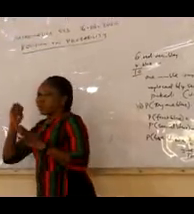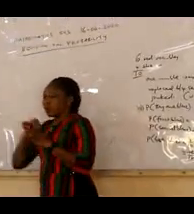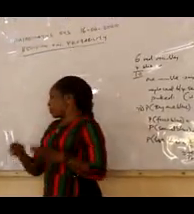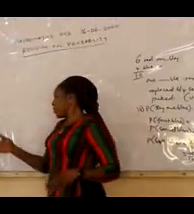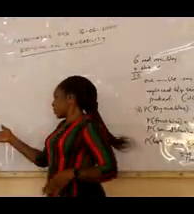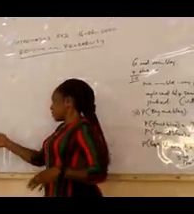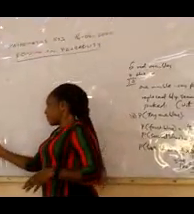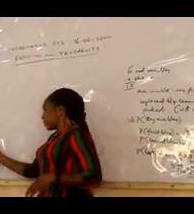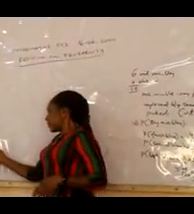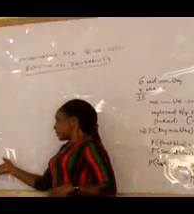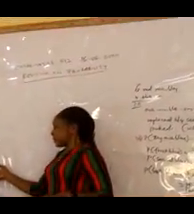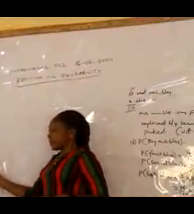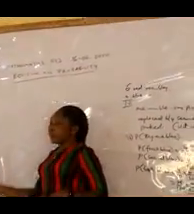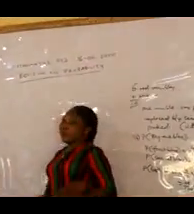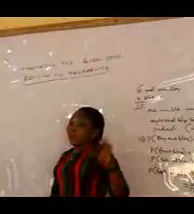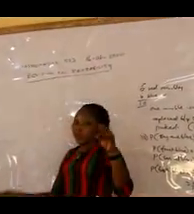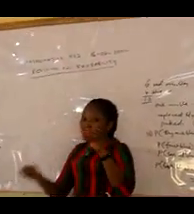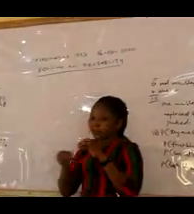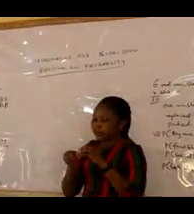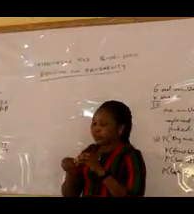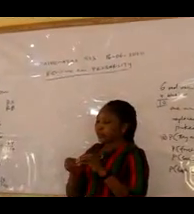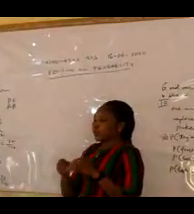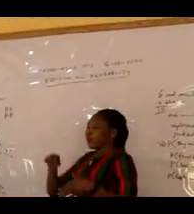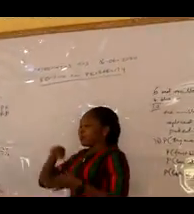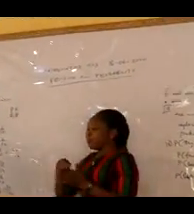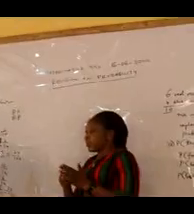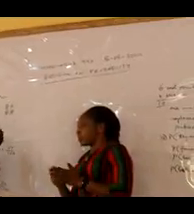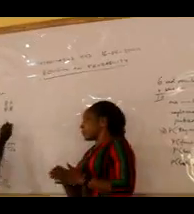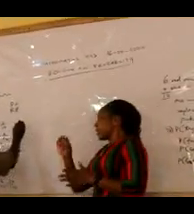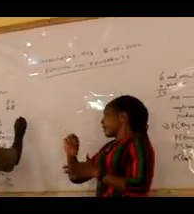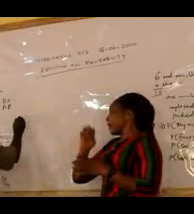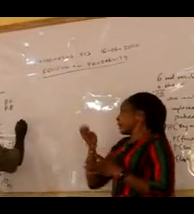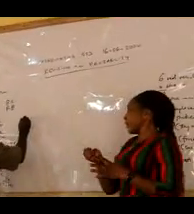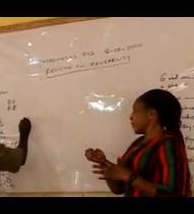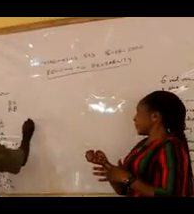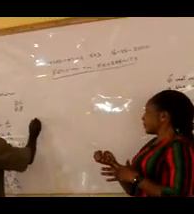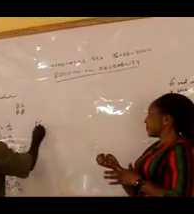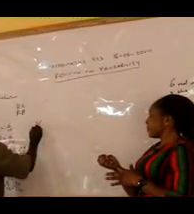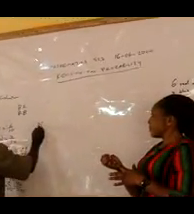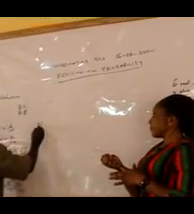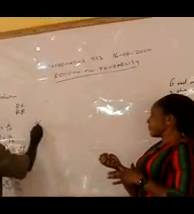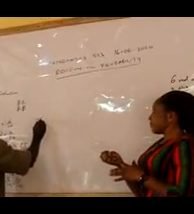I told that addition means either this or that. So P,